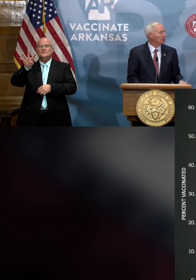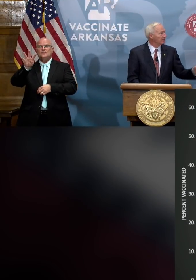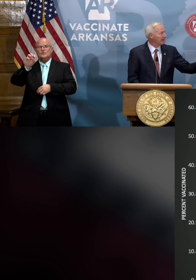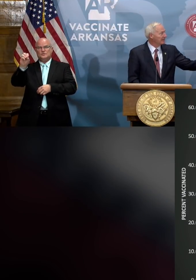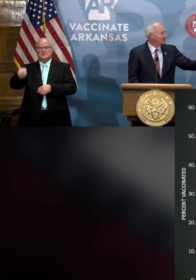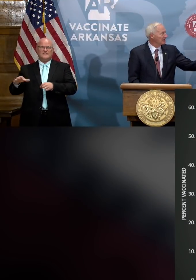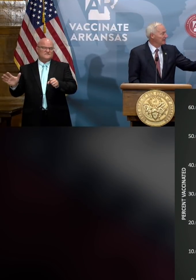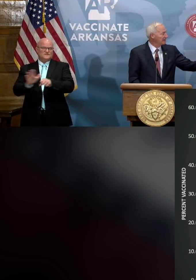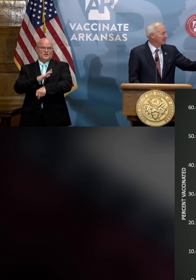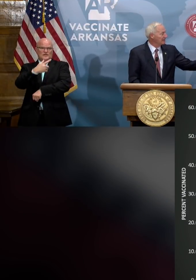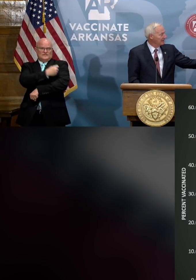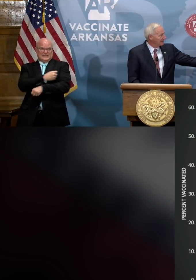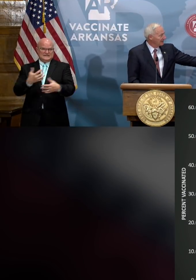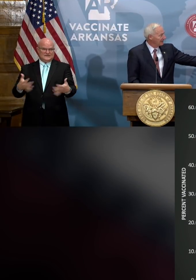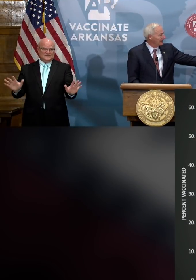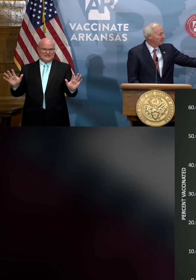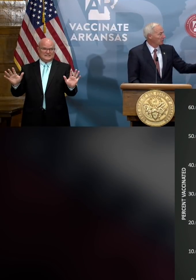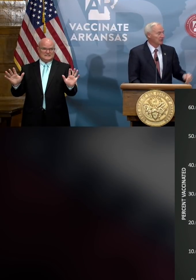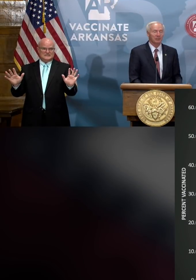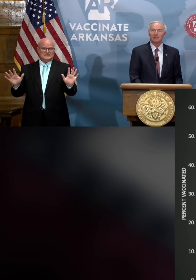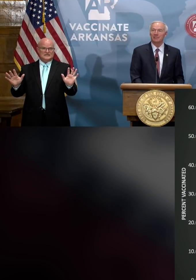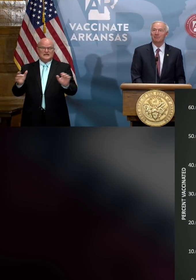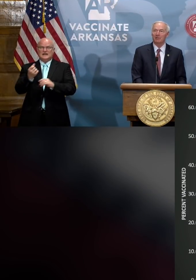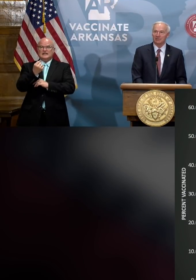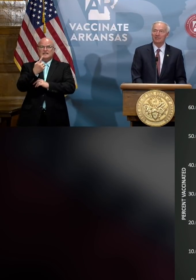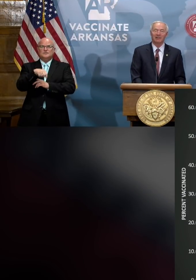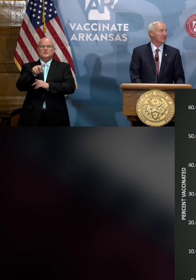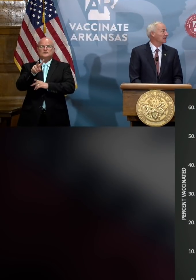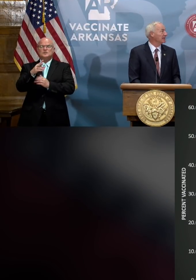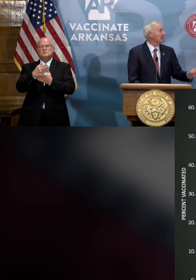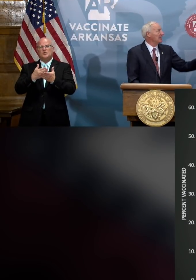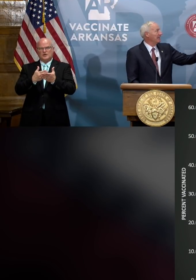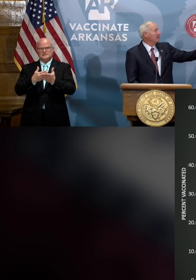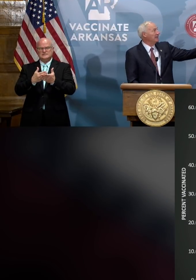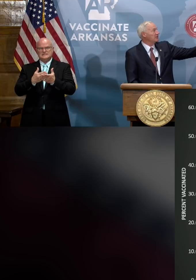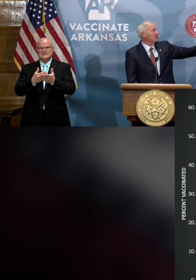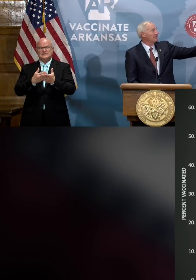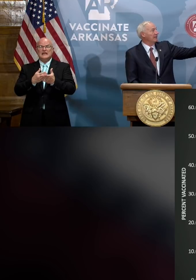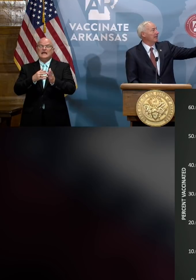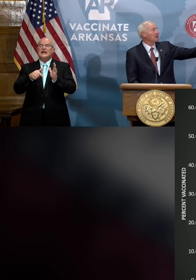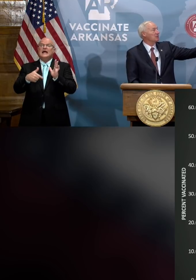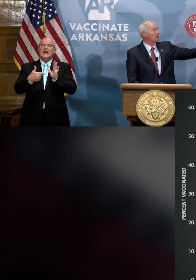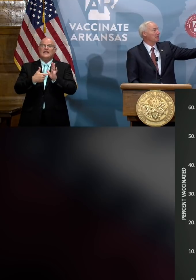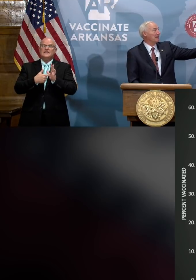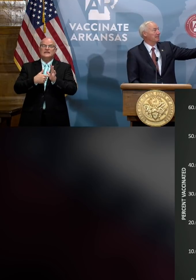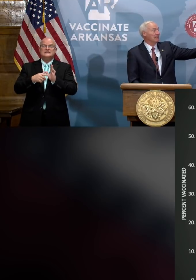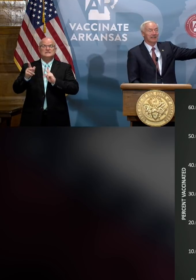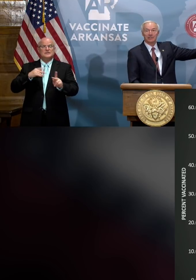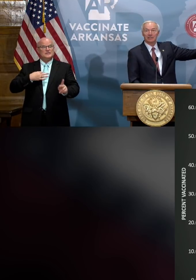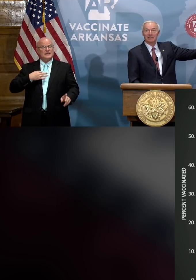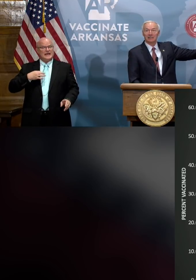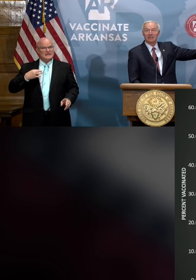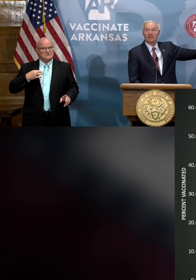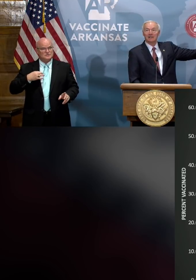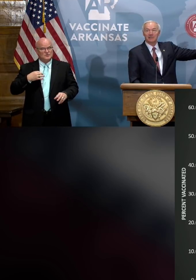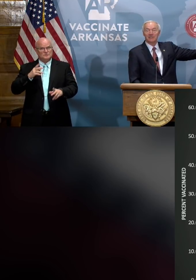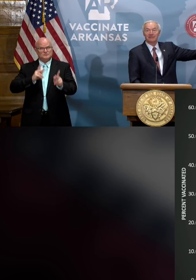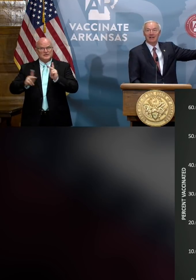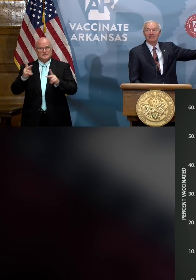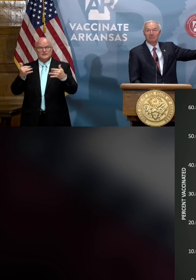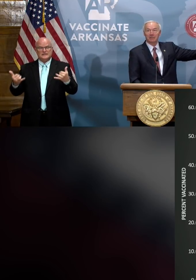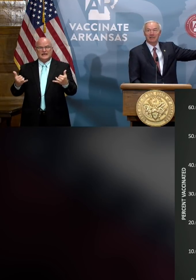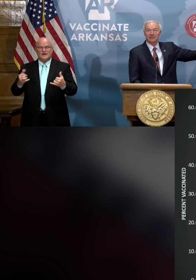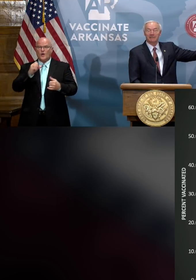50.4% are fully vaccinated, 11.2% partially vaccinated. And these are the eligible population. So